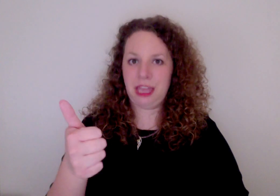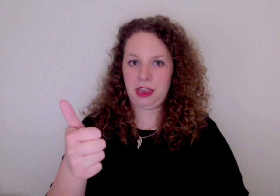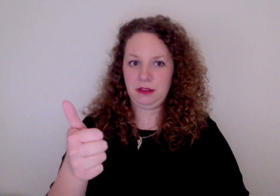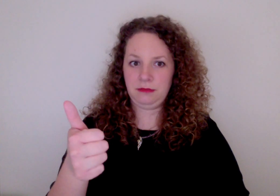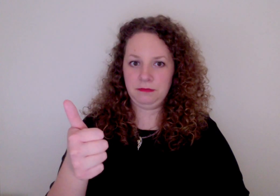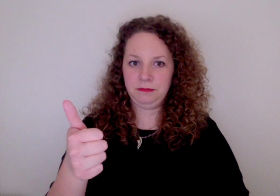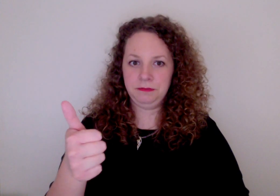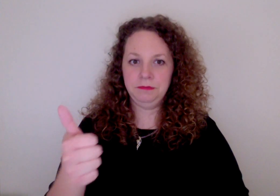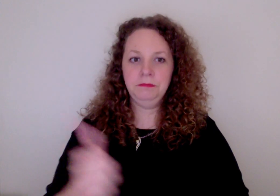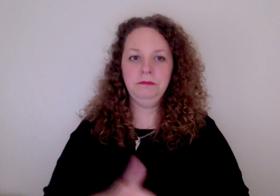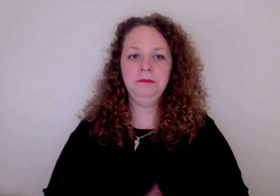10.